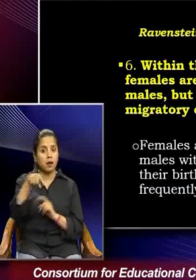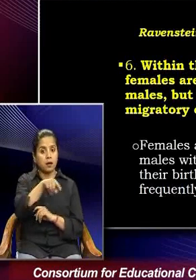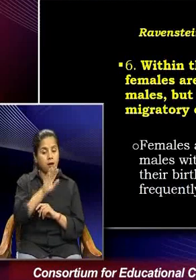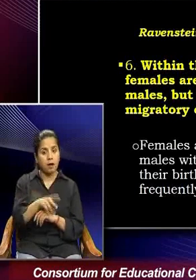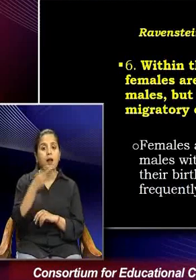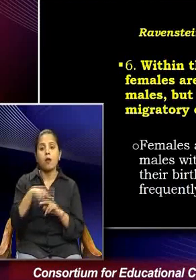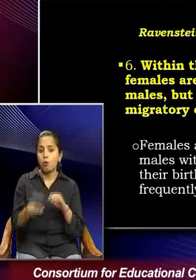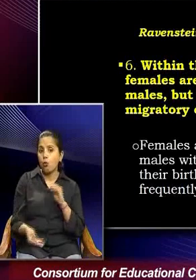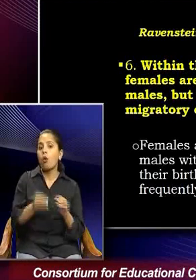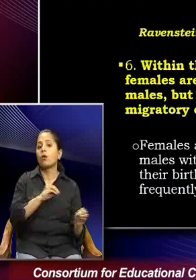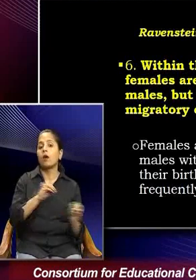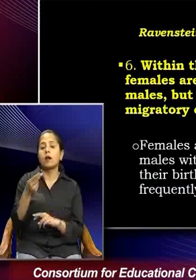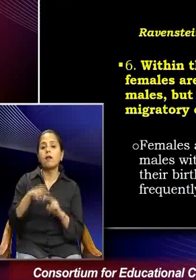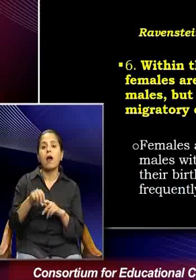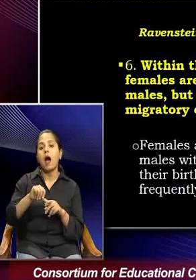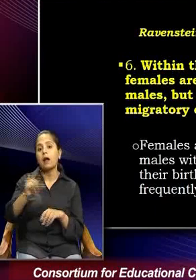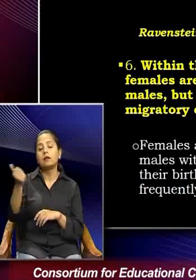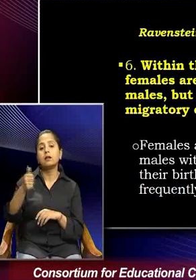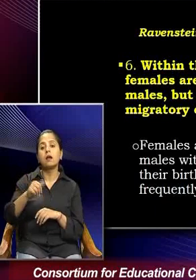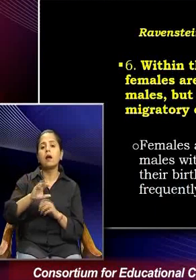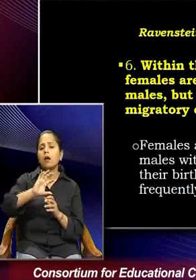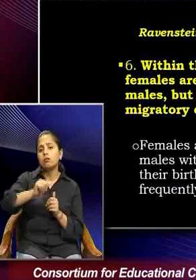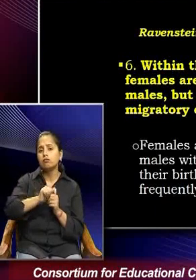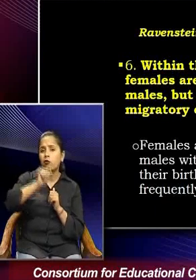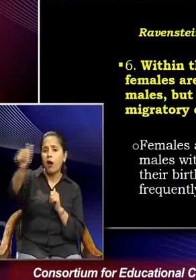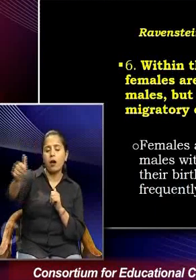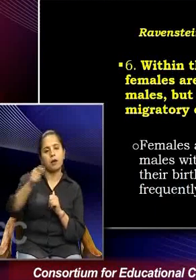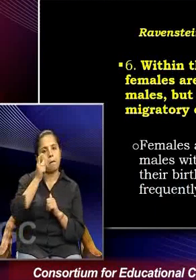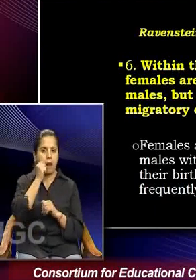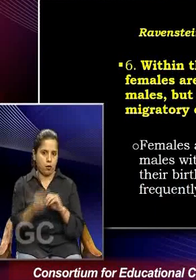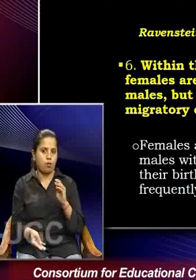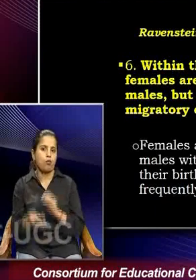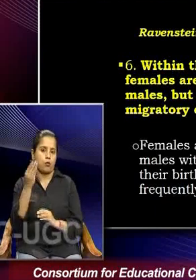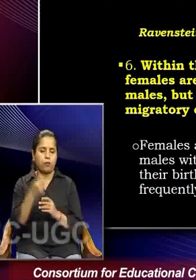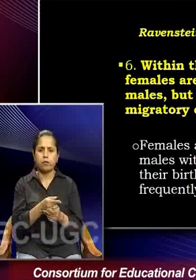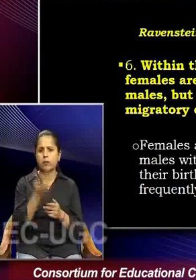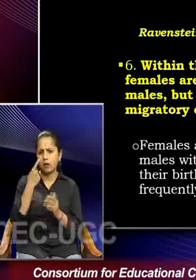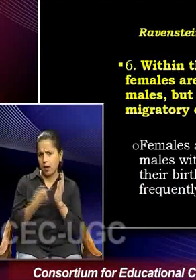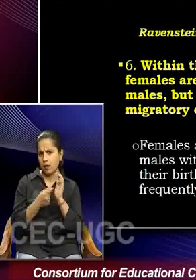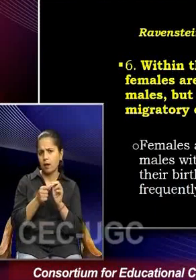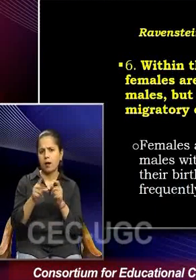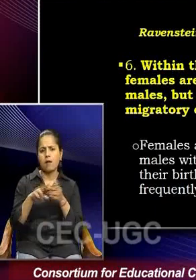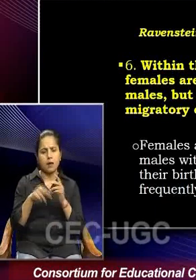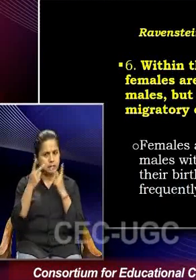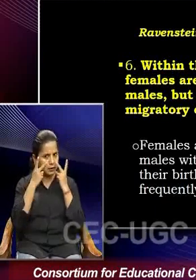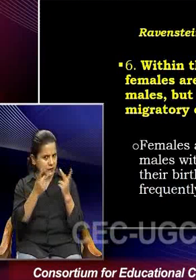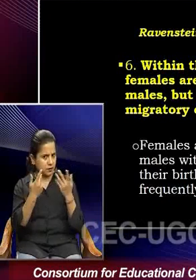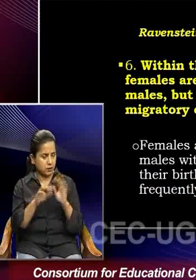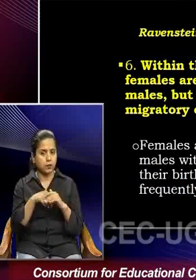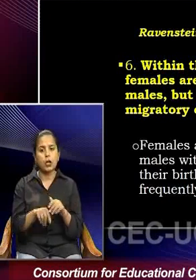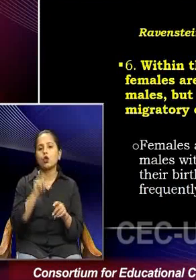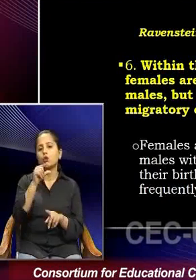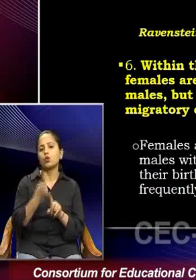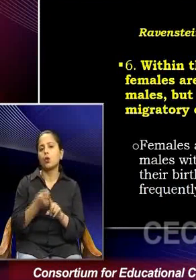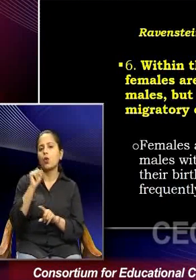more migratory over long distances. So this is an observation by Revenstein with regard to the United